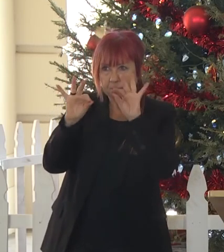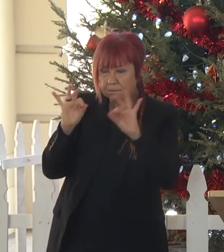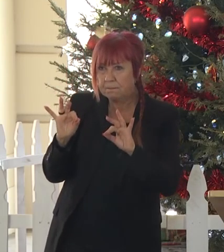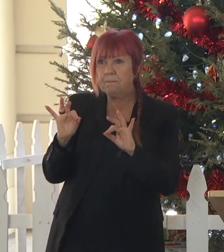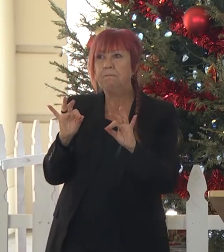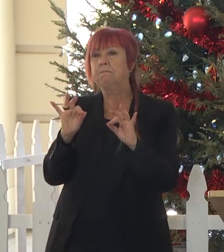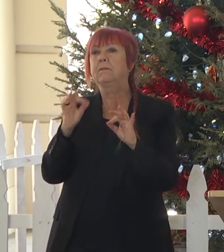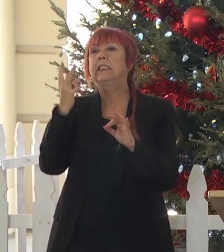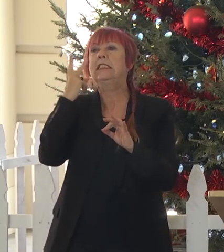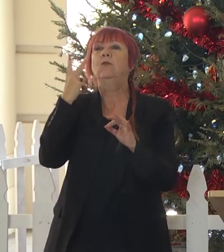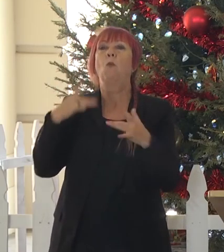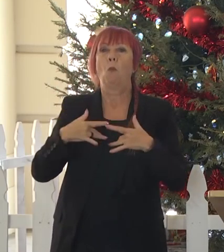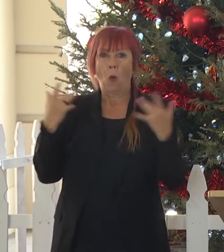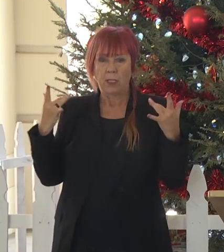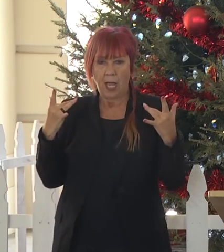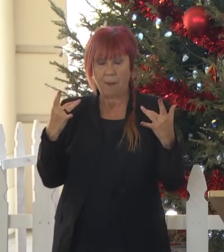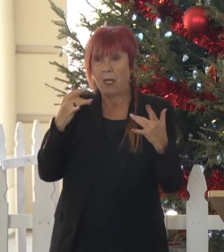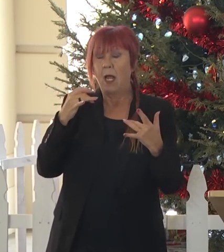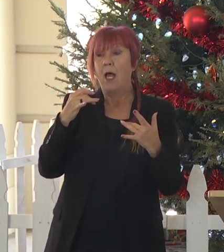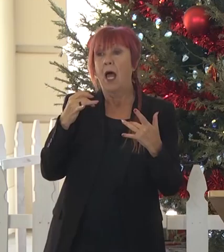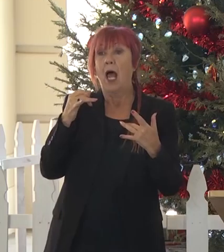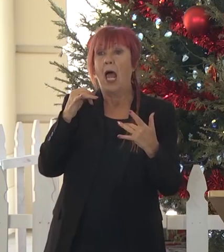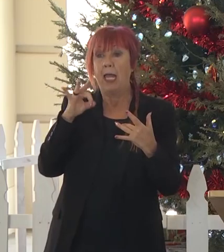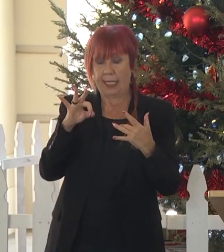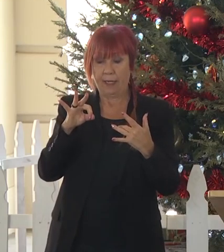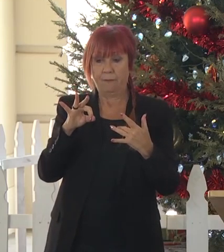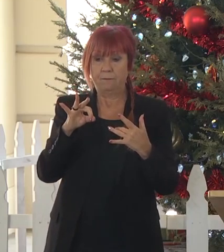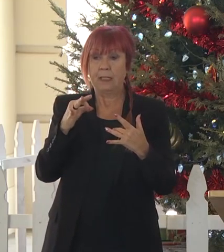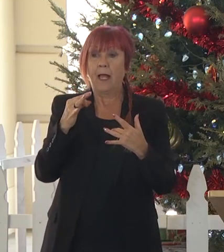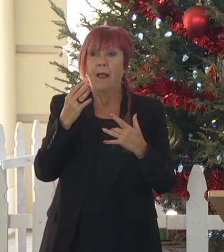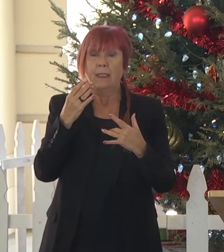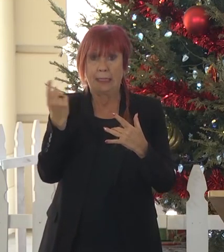unforeseen incident where they have to take direct action.